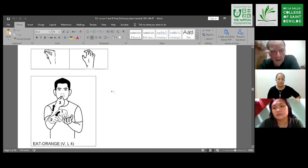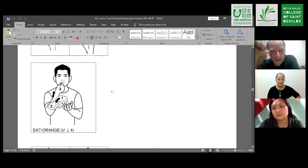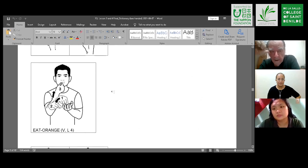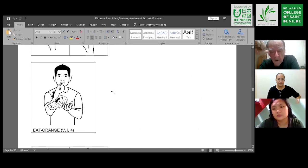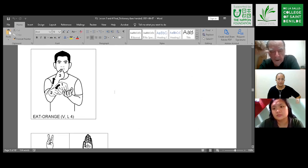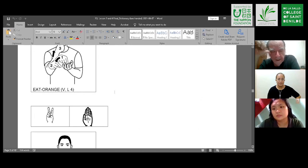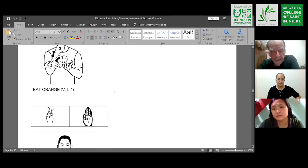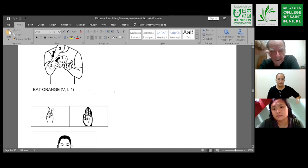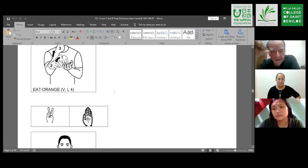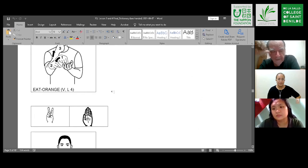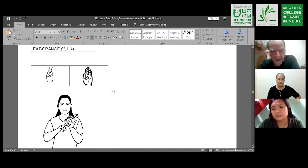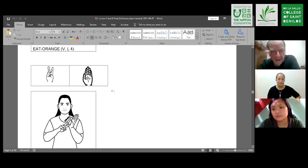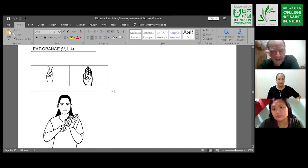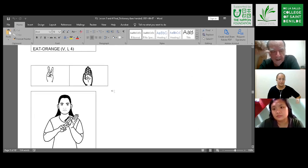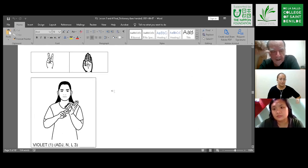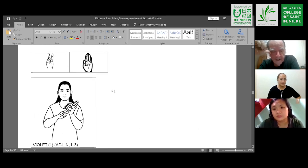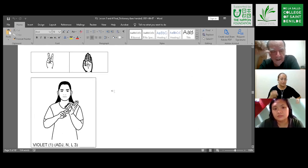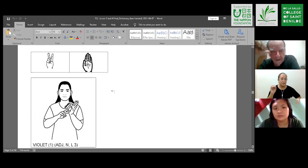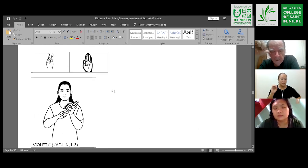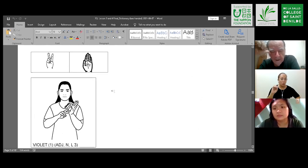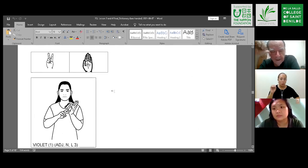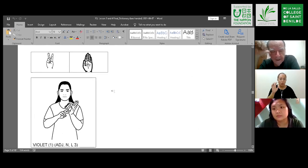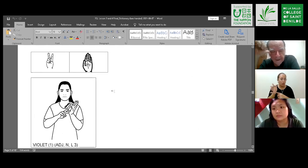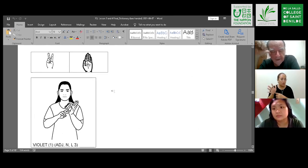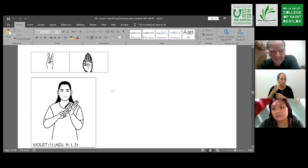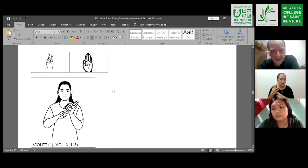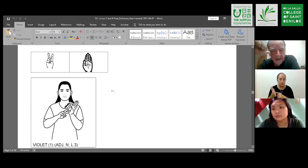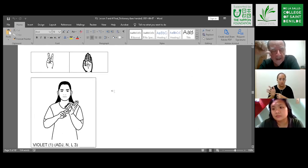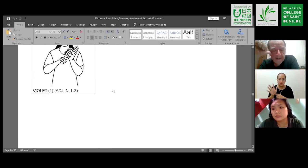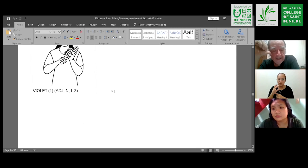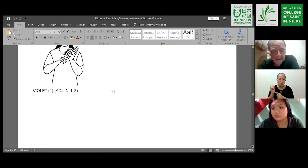Okay, no orientation for that. No orientation for that.